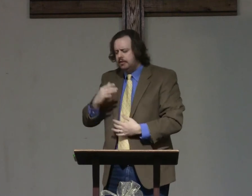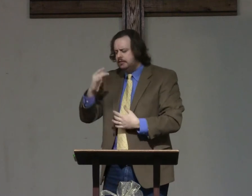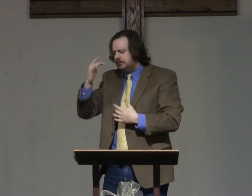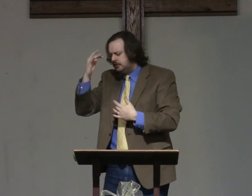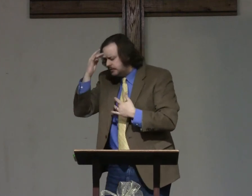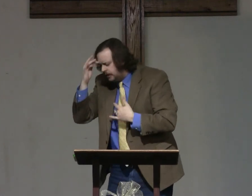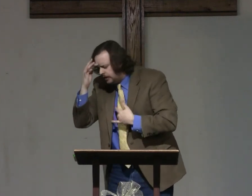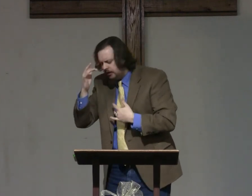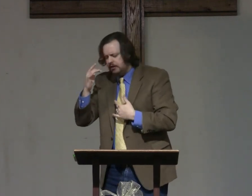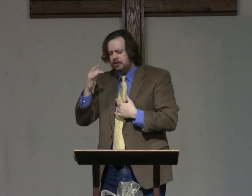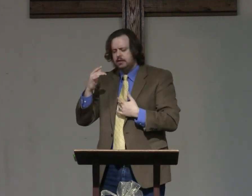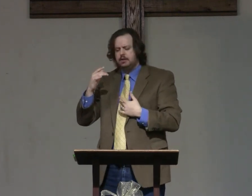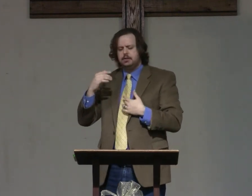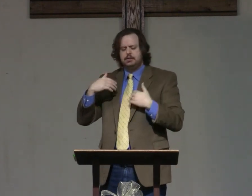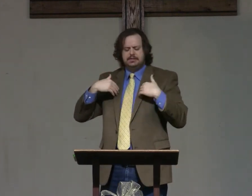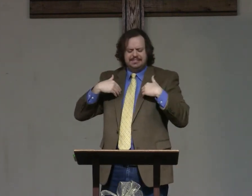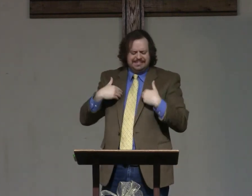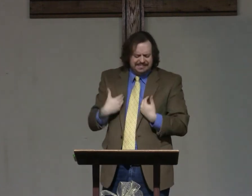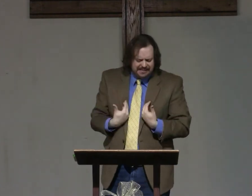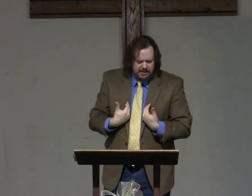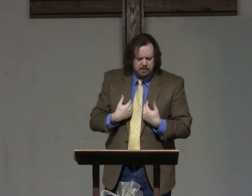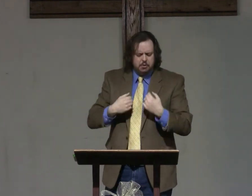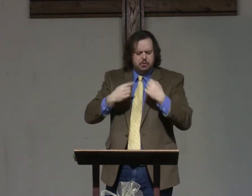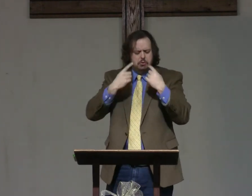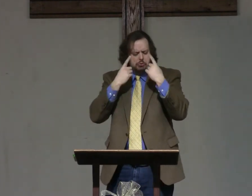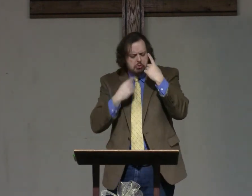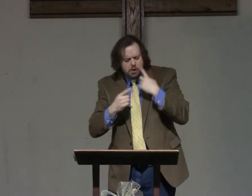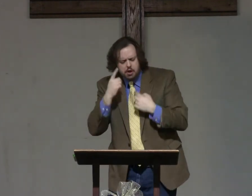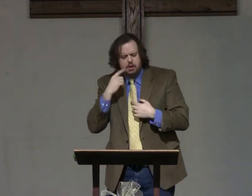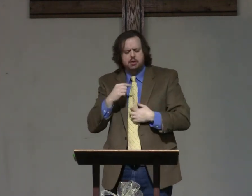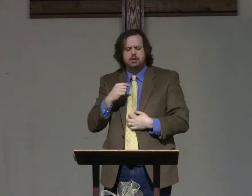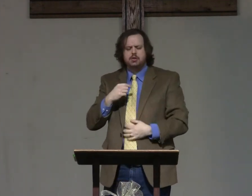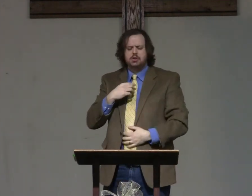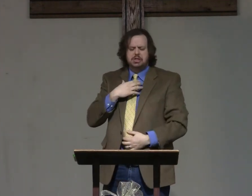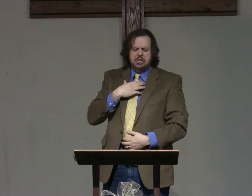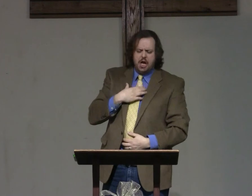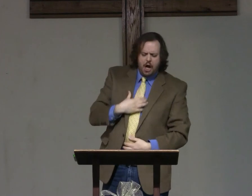our limitations, hunger, illness,